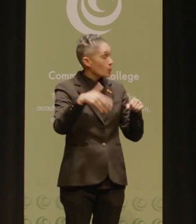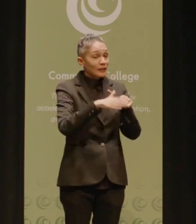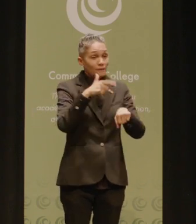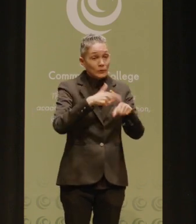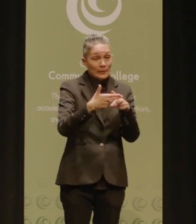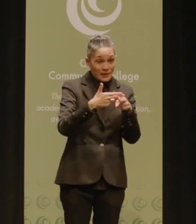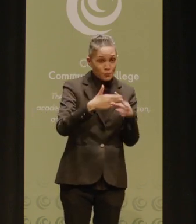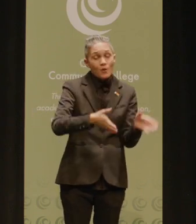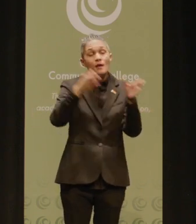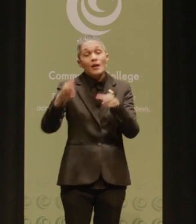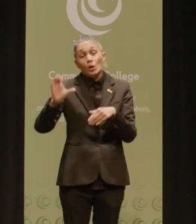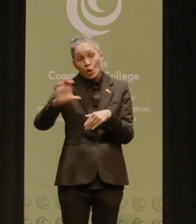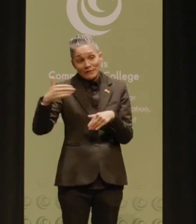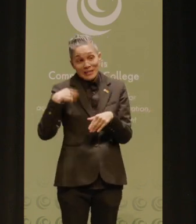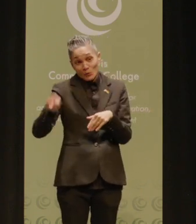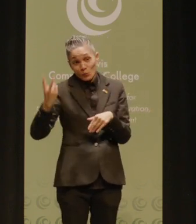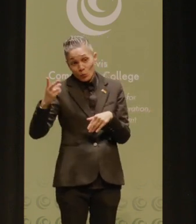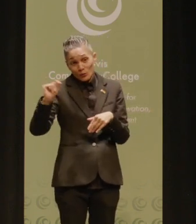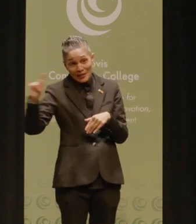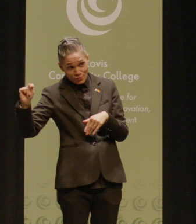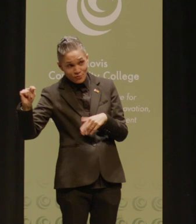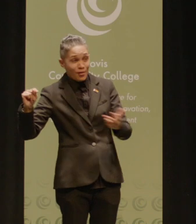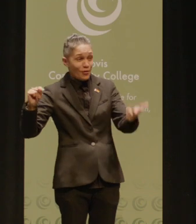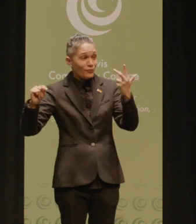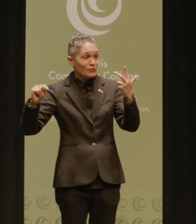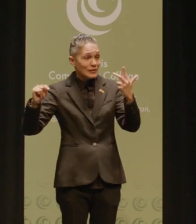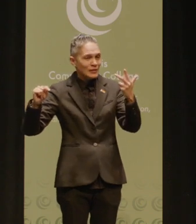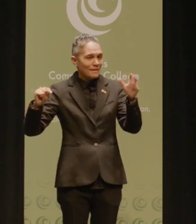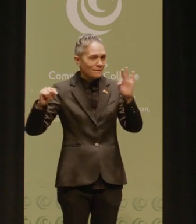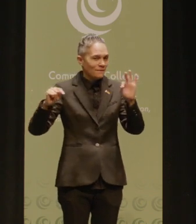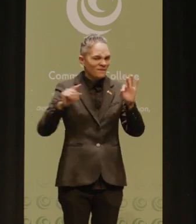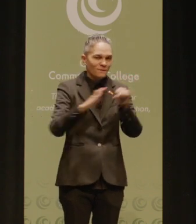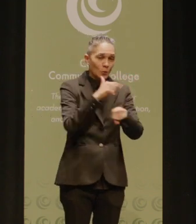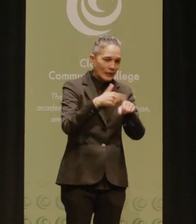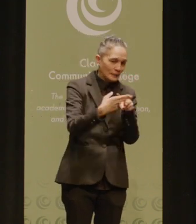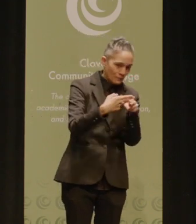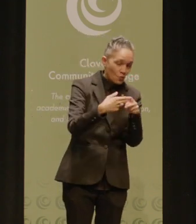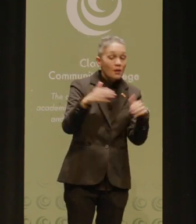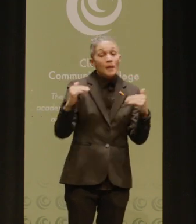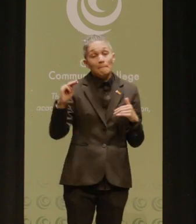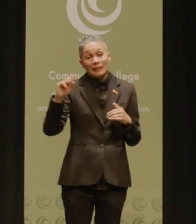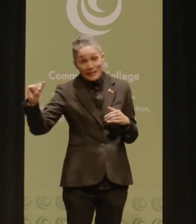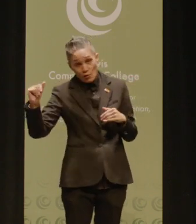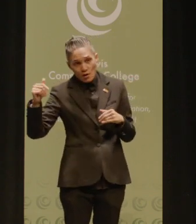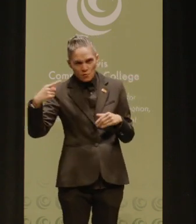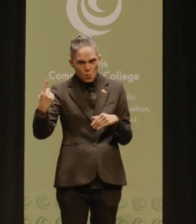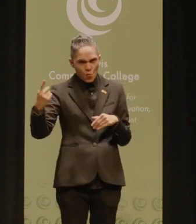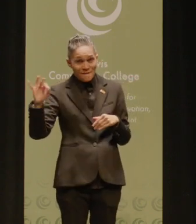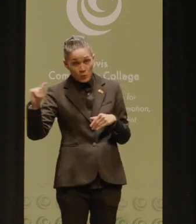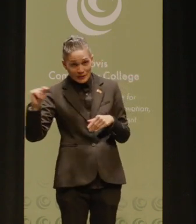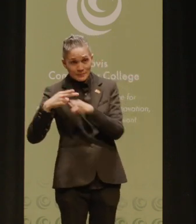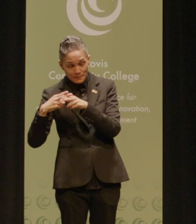temporary. Clovis had 2 tenure and 3 full-time temporary. Madera got 1